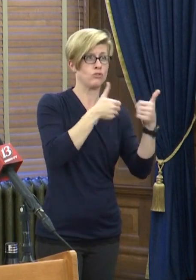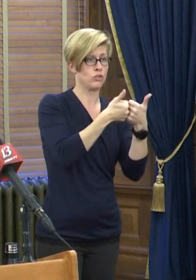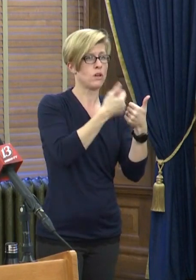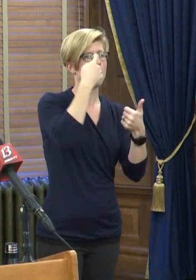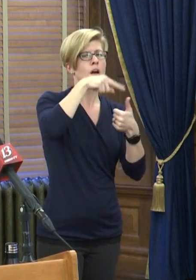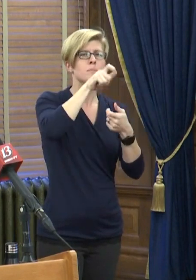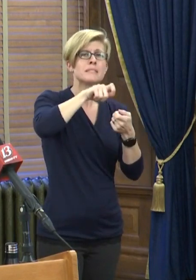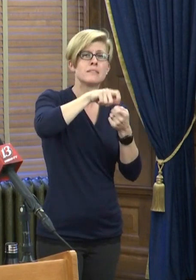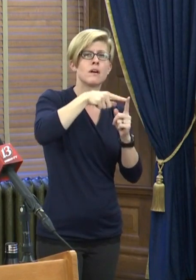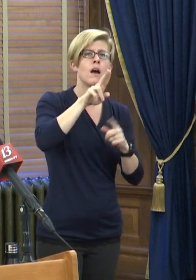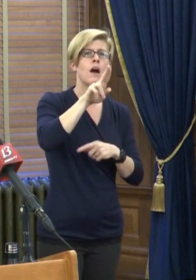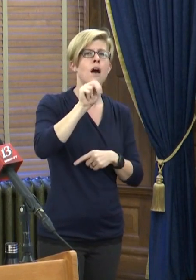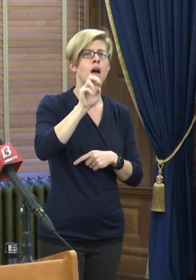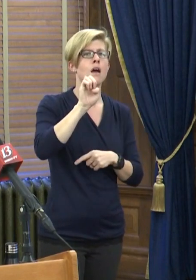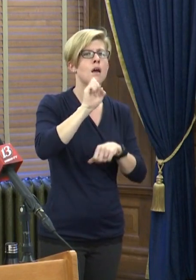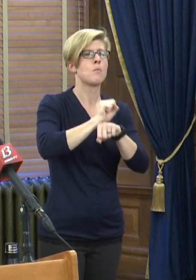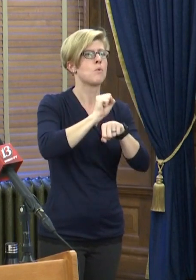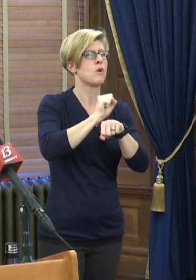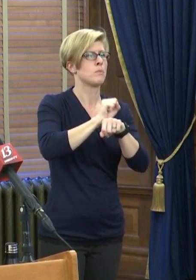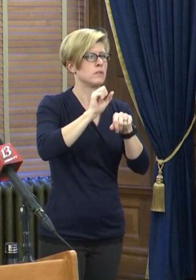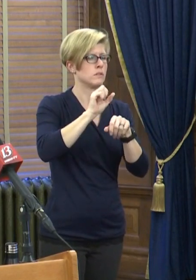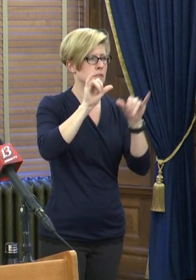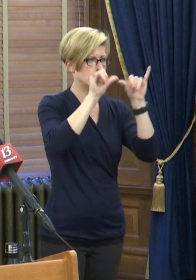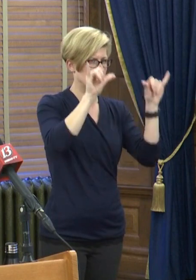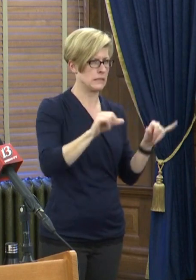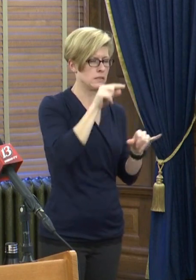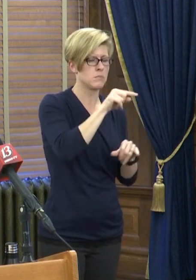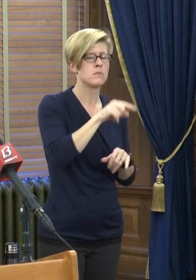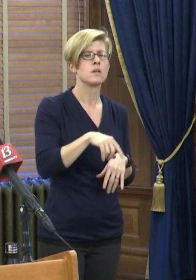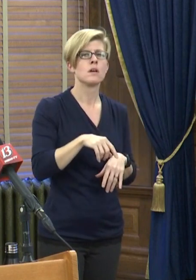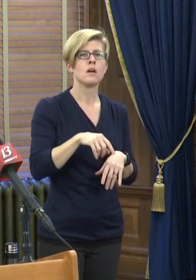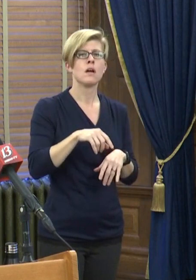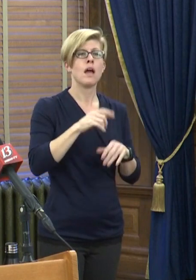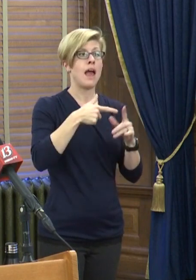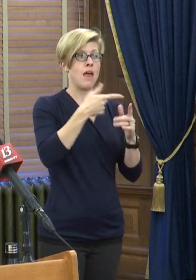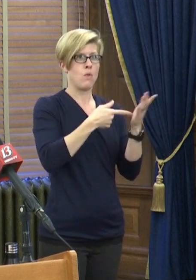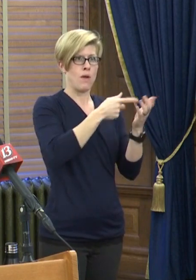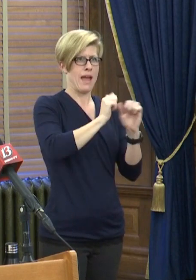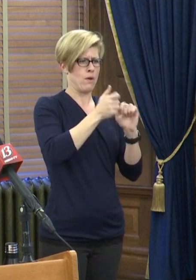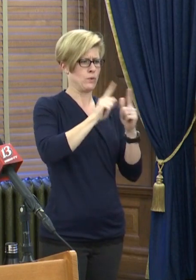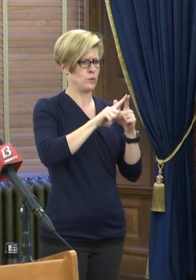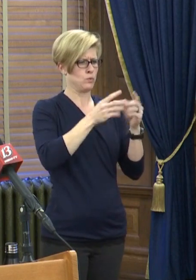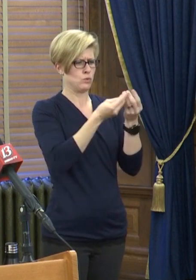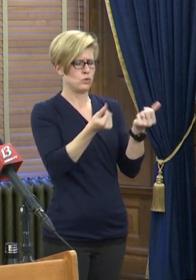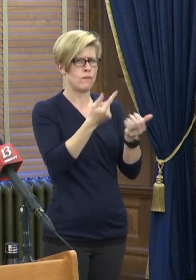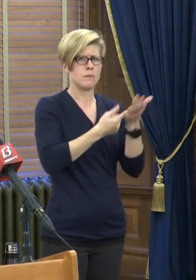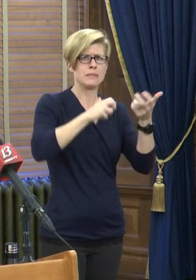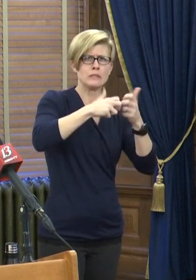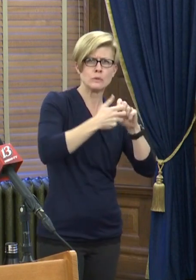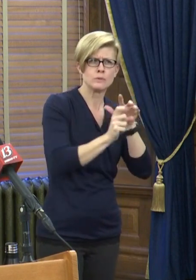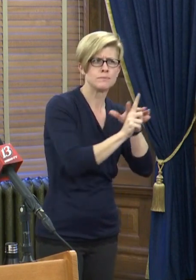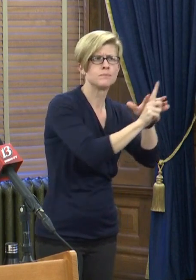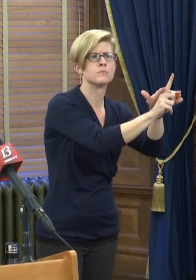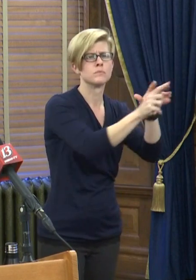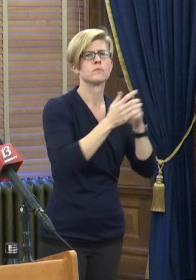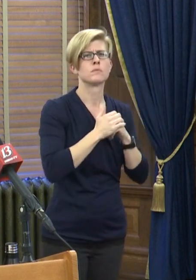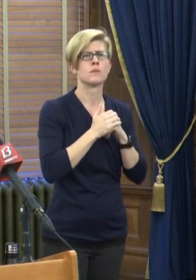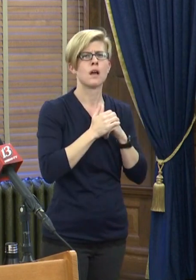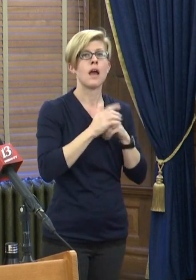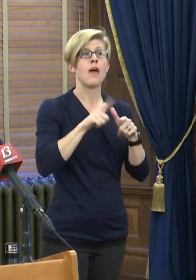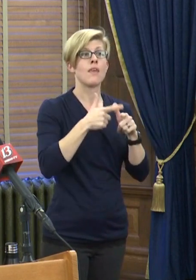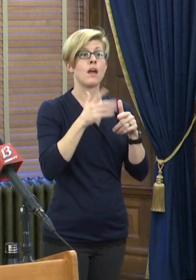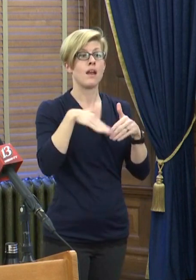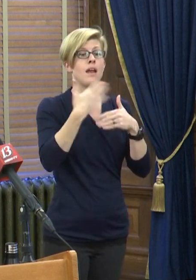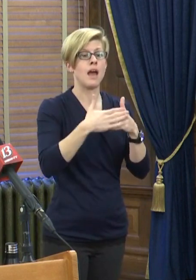insurance system, the progress the agency has made to address these challenges, and the actions to strengthen our